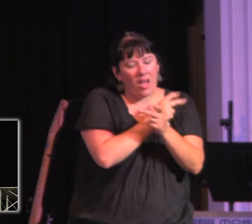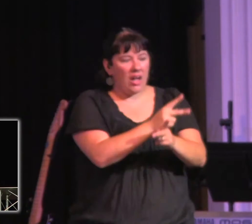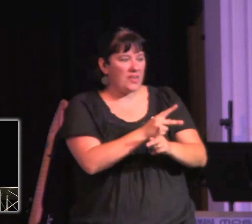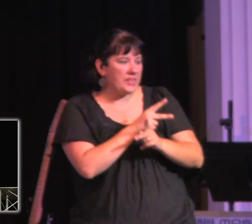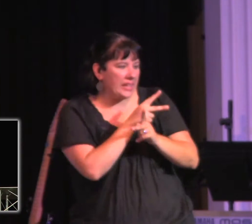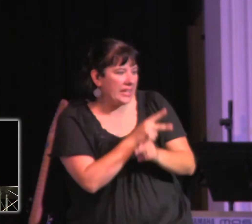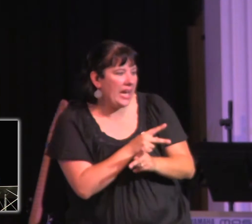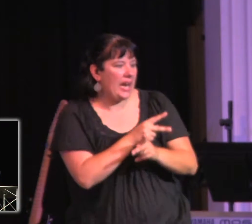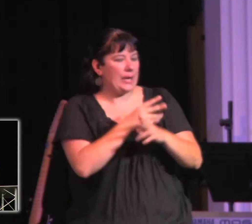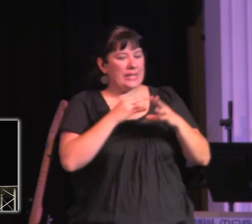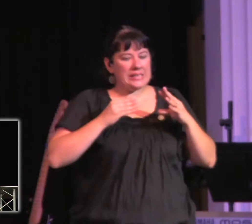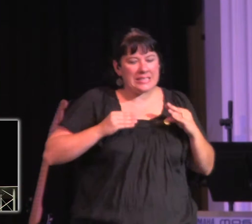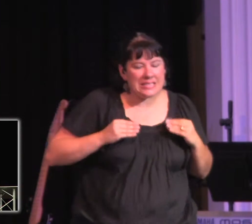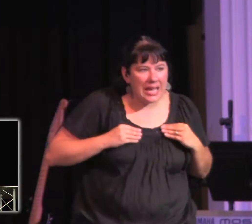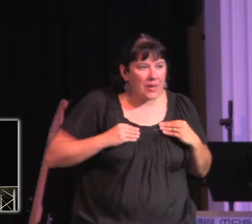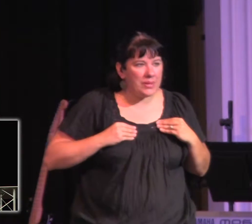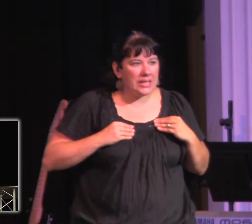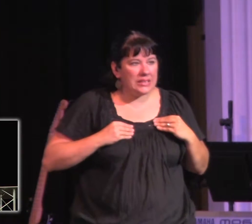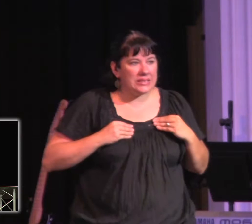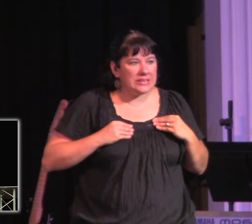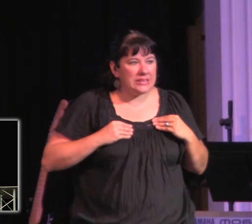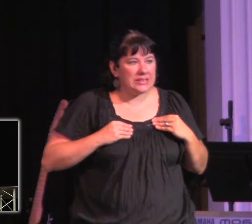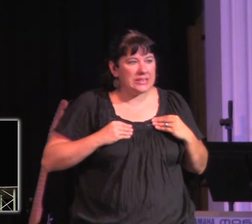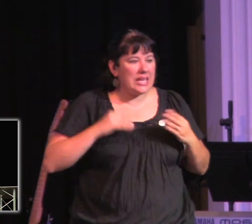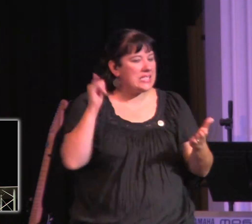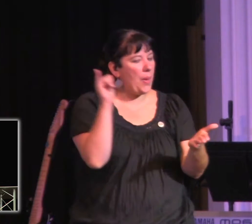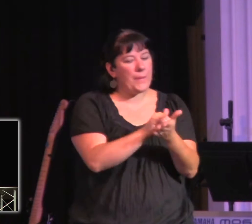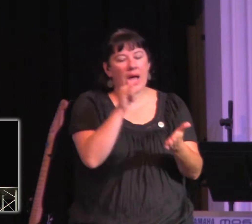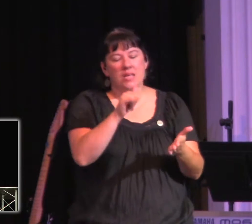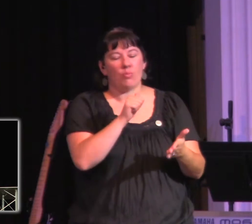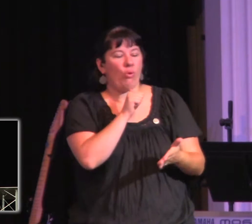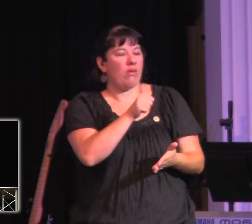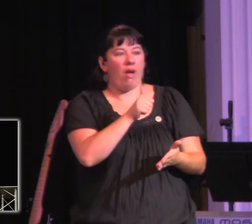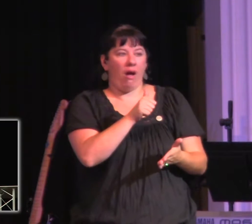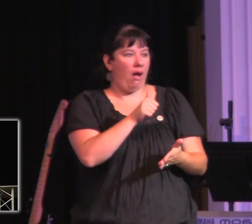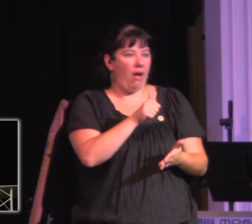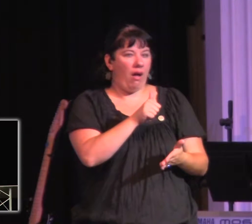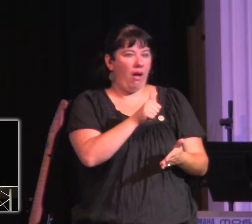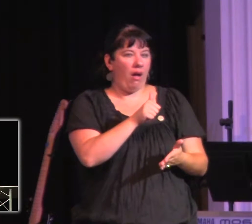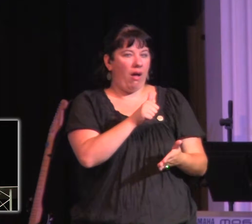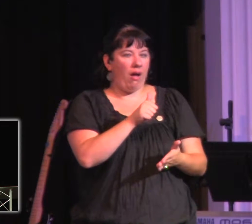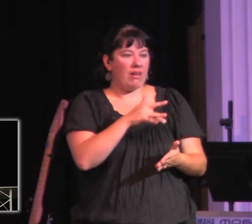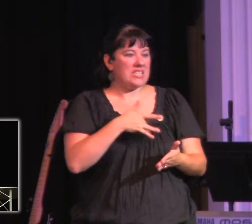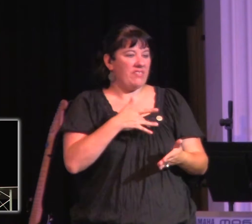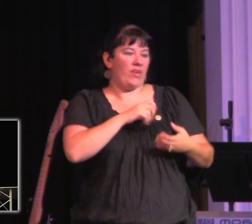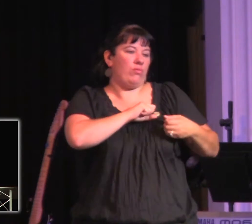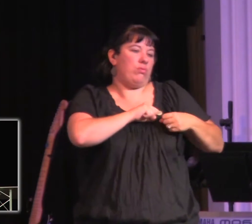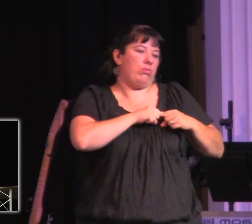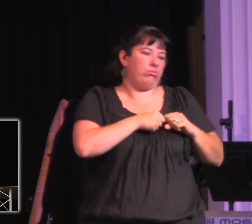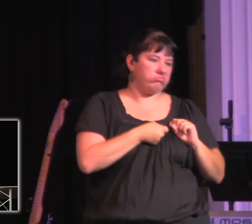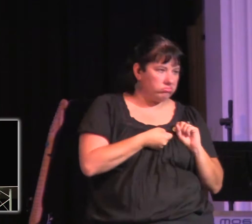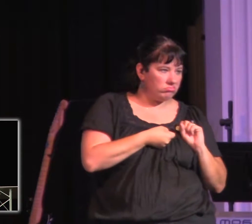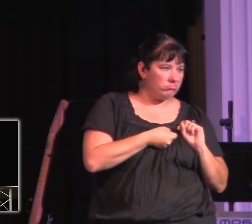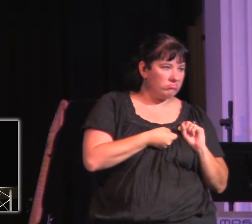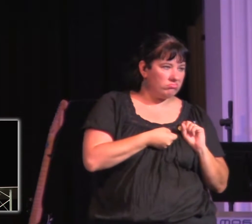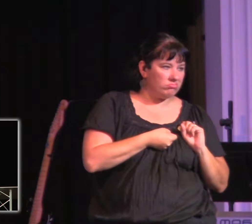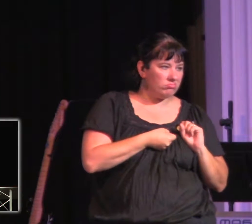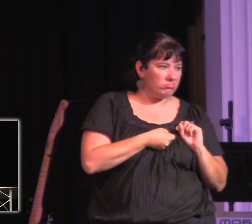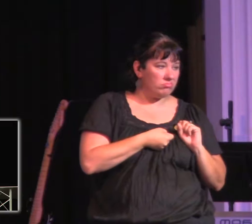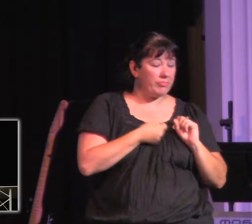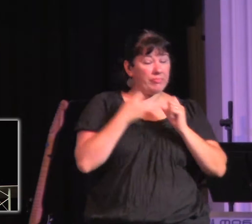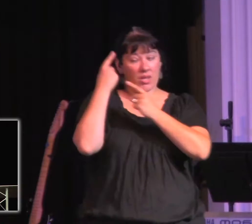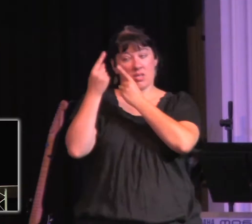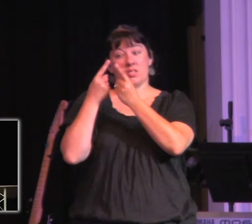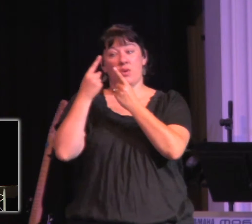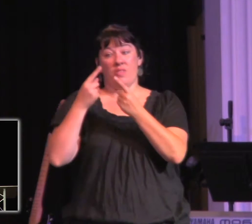have some form of brokenness in your life. And so I think there's many people walking around that